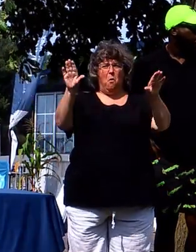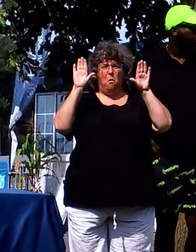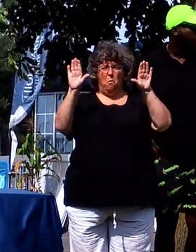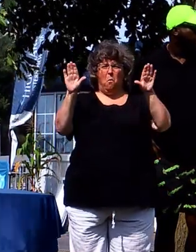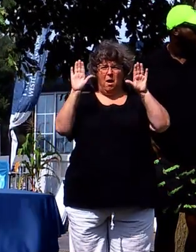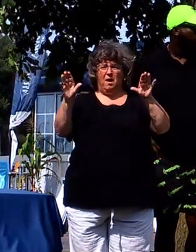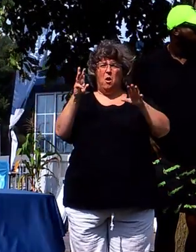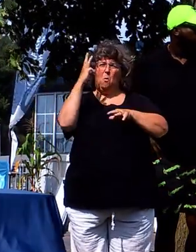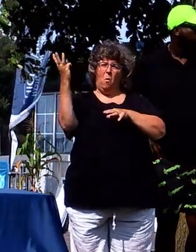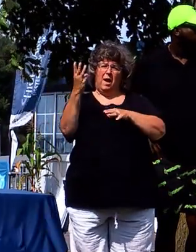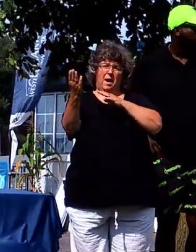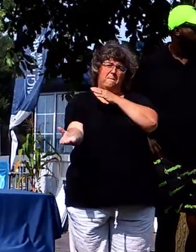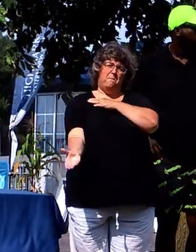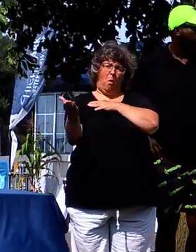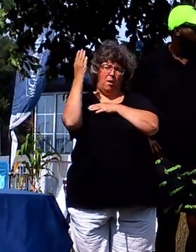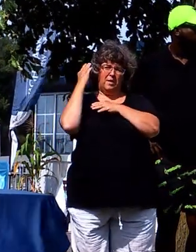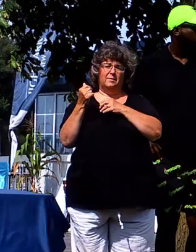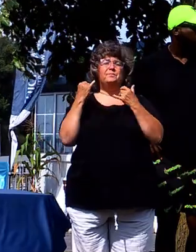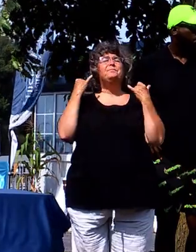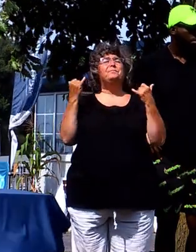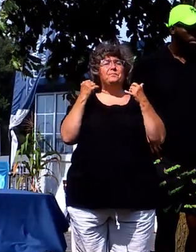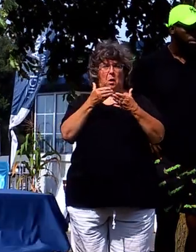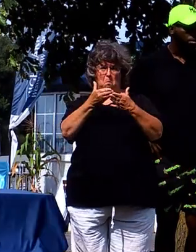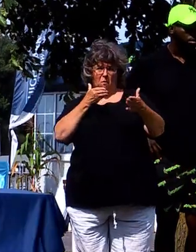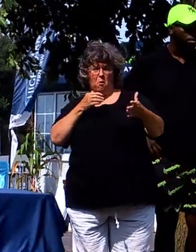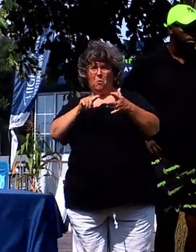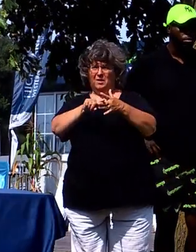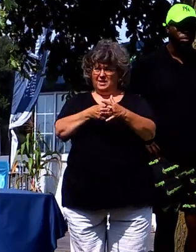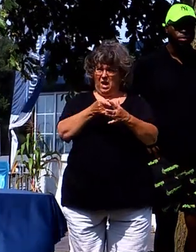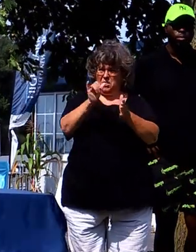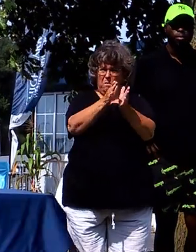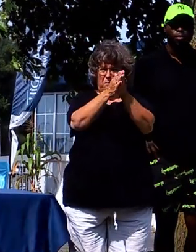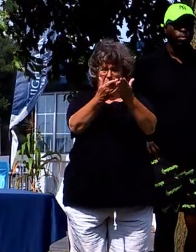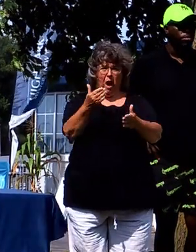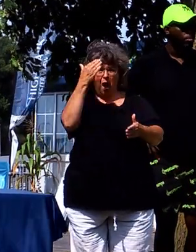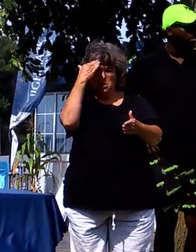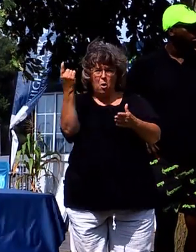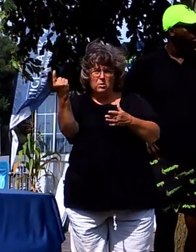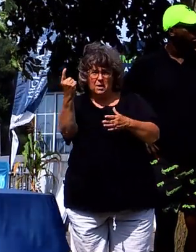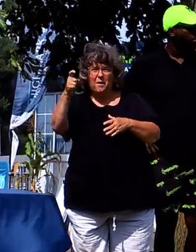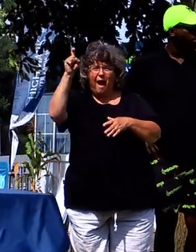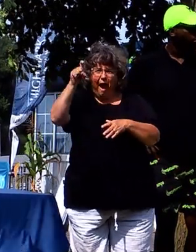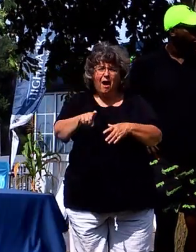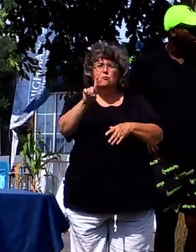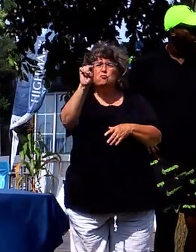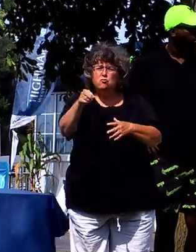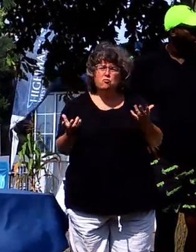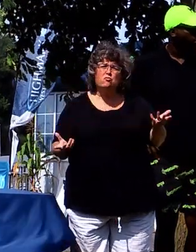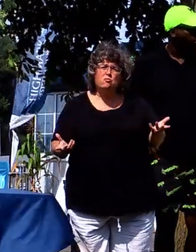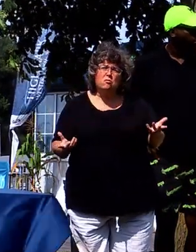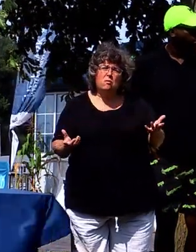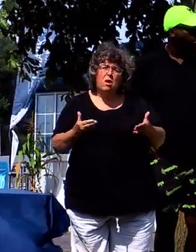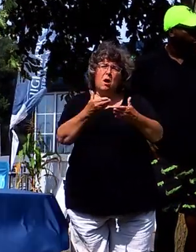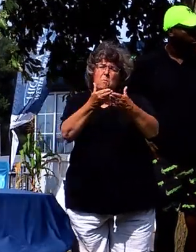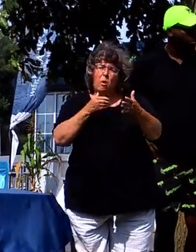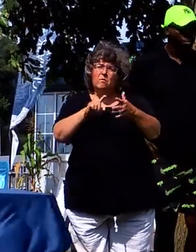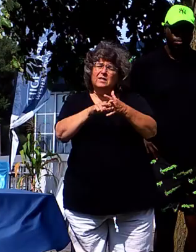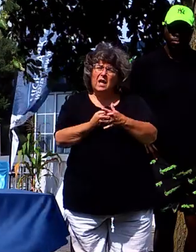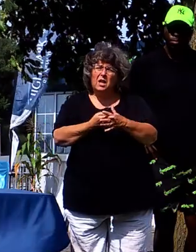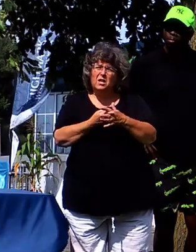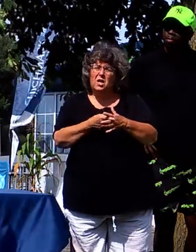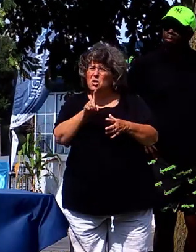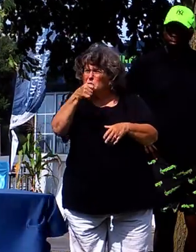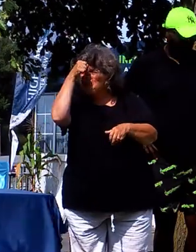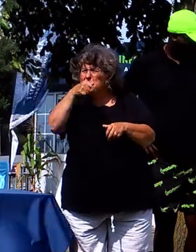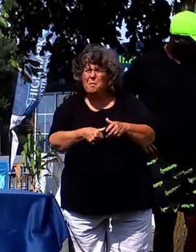wonderful Wednesday morning. Now, before we get started with our book, I know there is something that we have to do. Before we get started, does